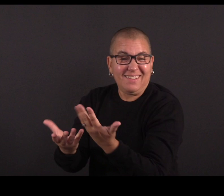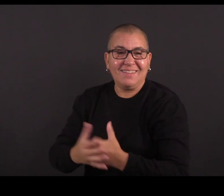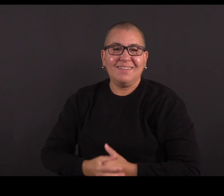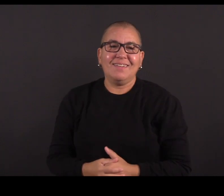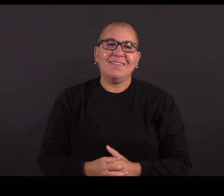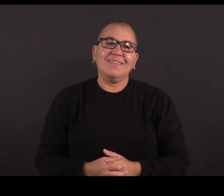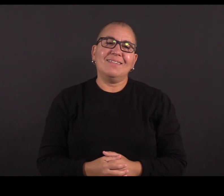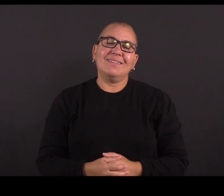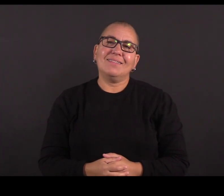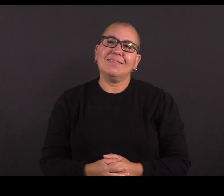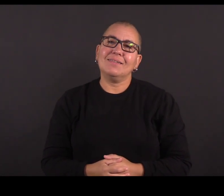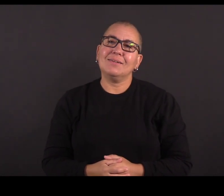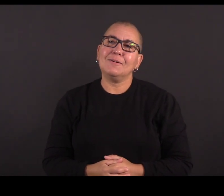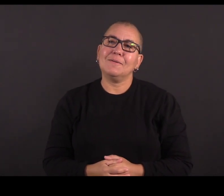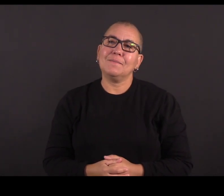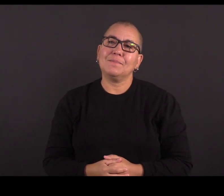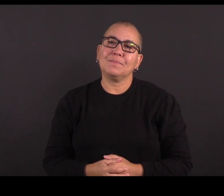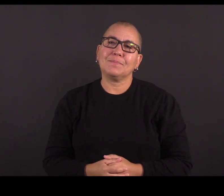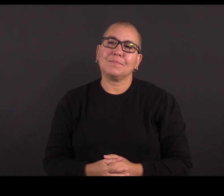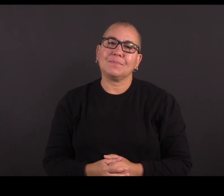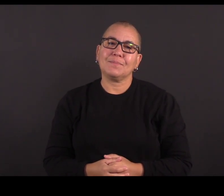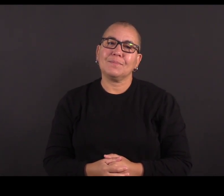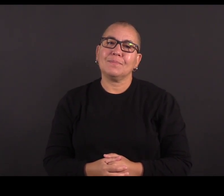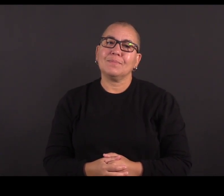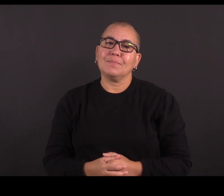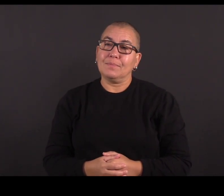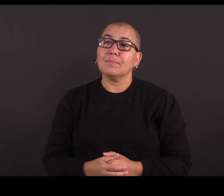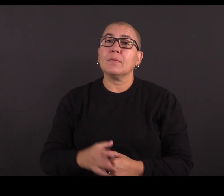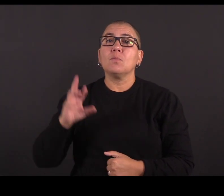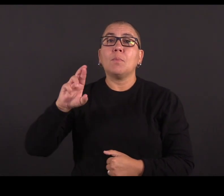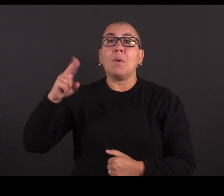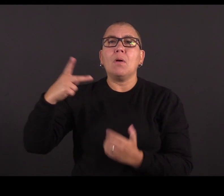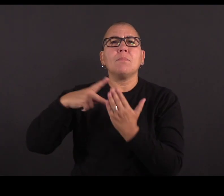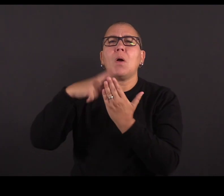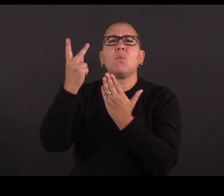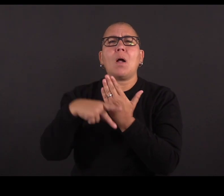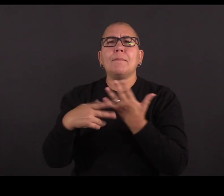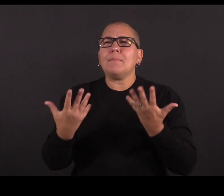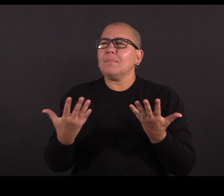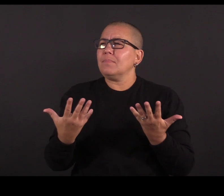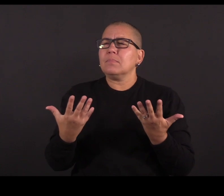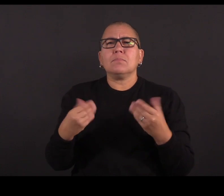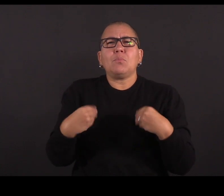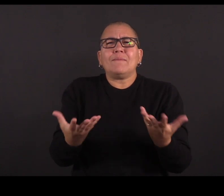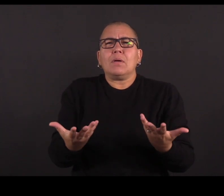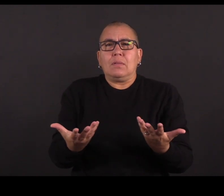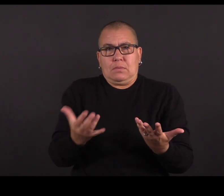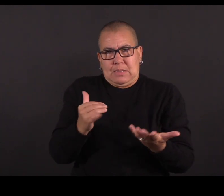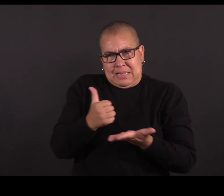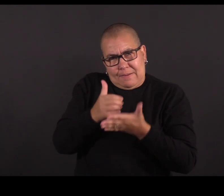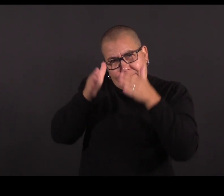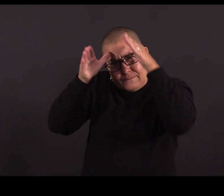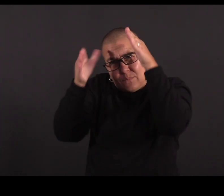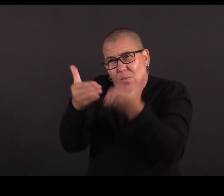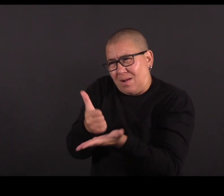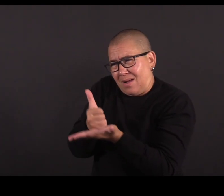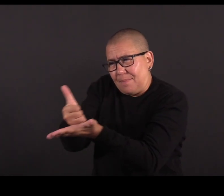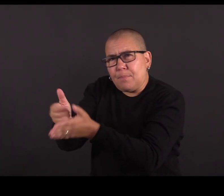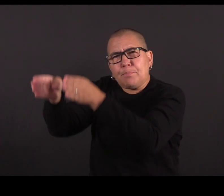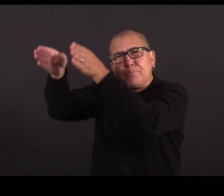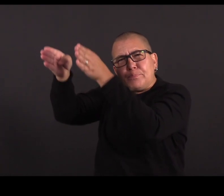Next, in rapid rehousing programs, providers will generally help a program participant locate permanent